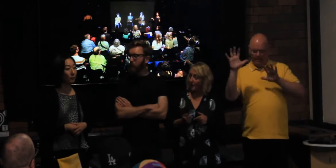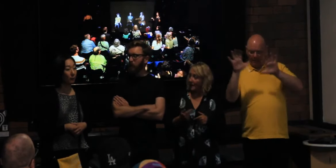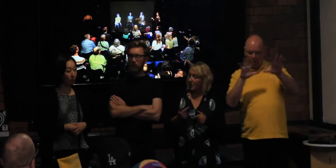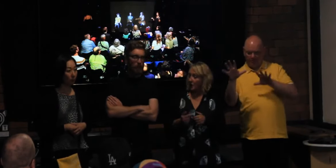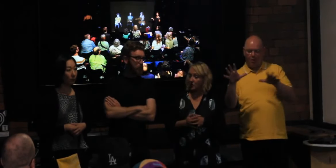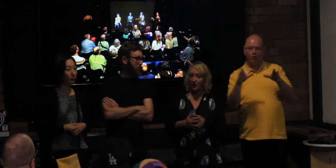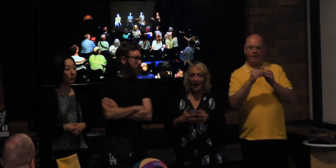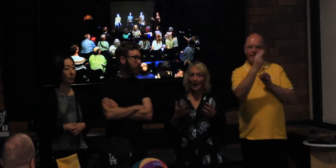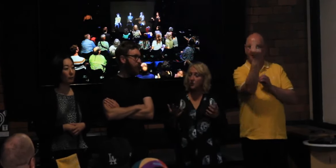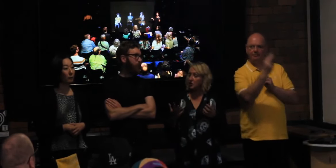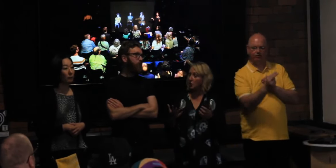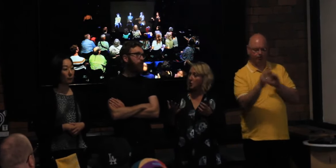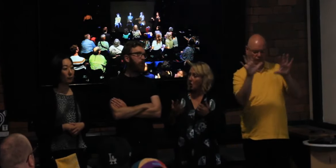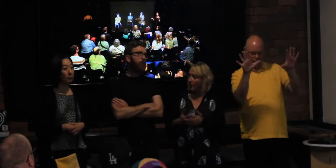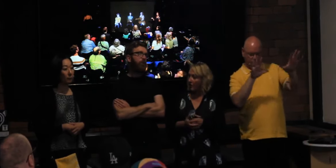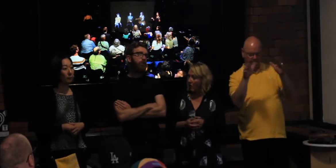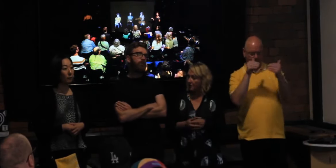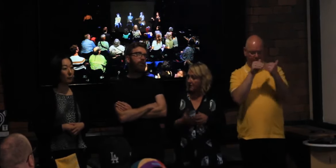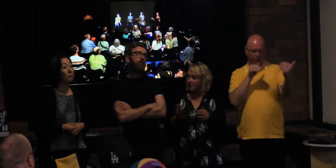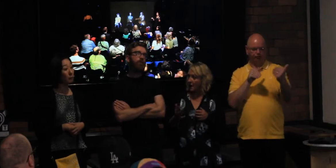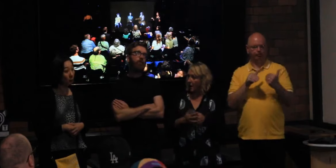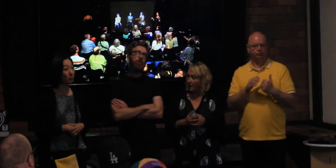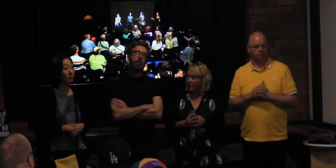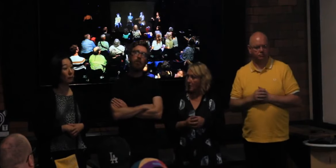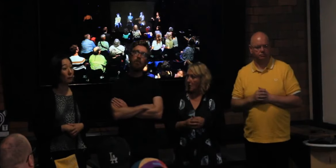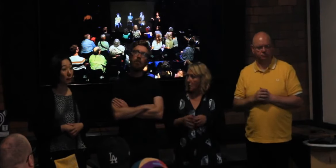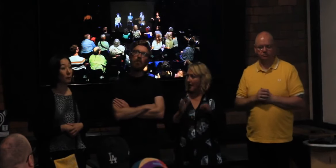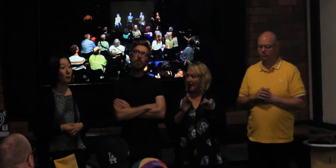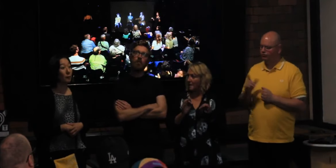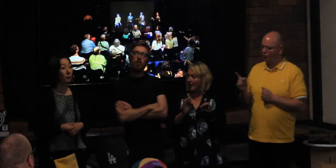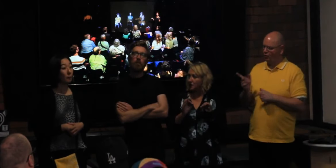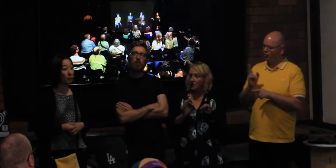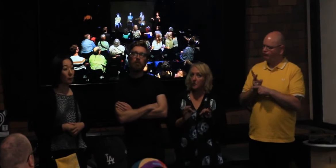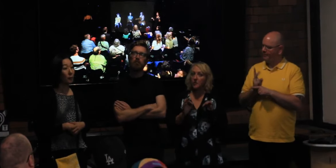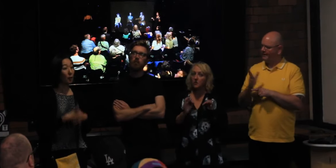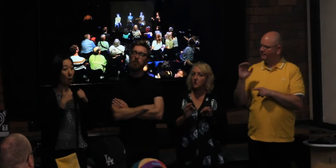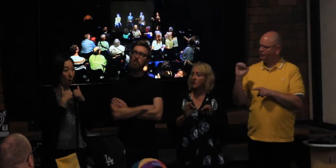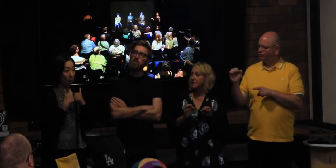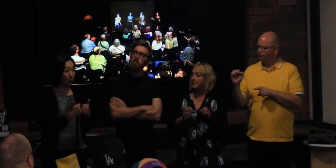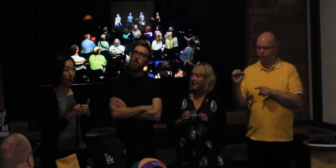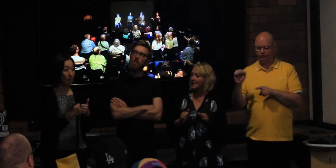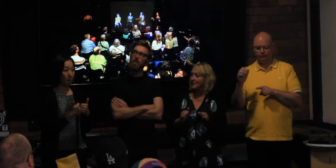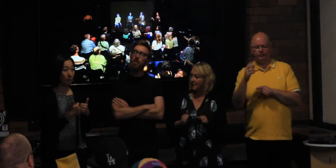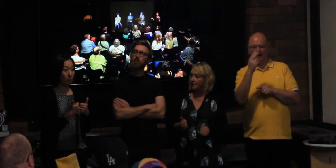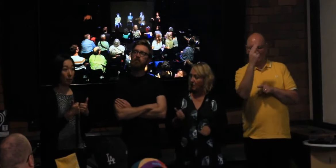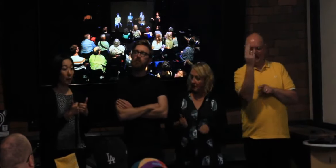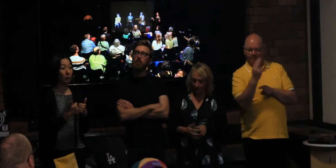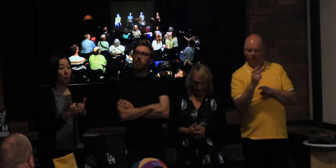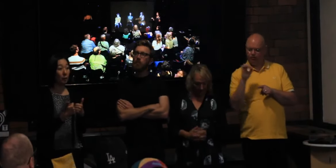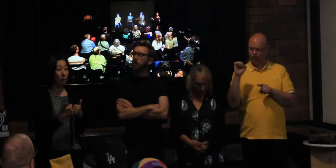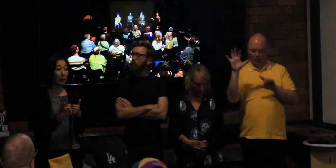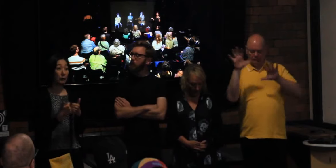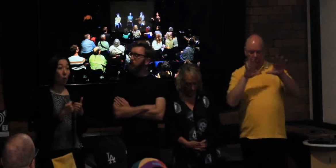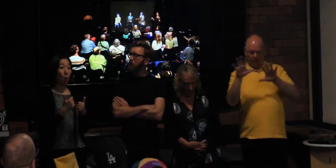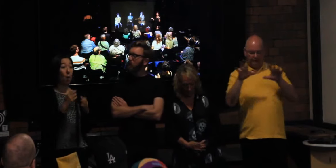to repeat the question, how did you choreograph the sign line with the animation, the beautiful simplicity?